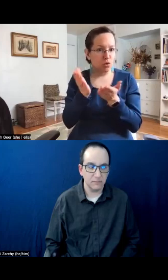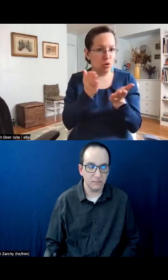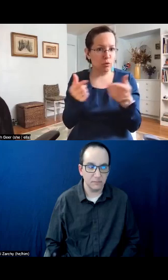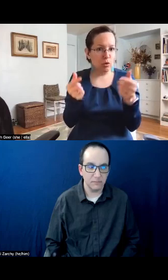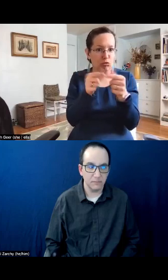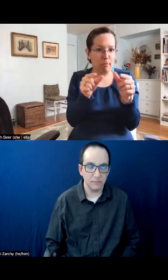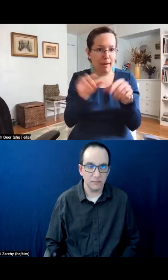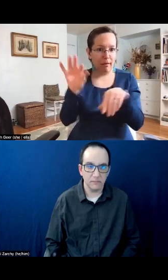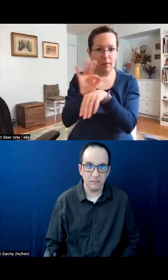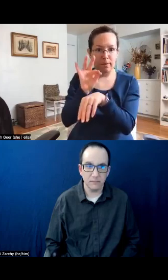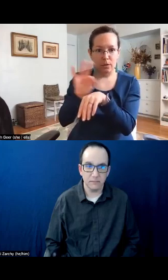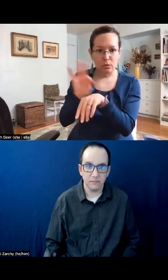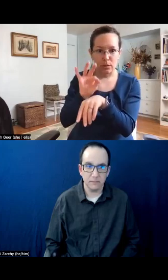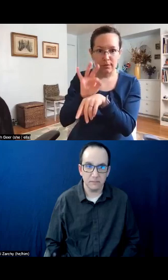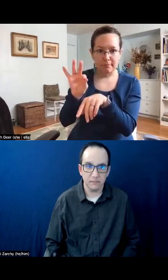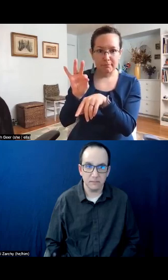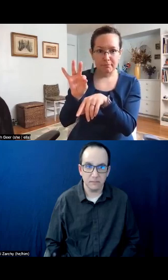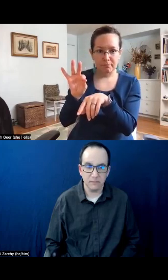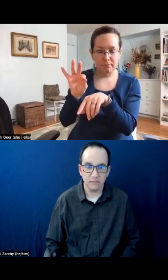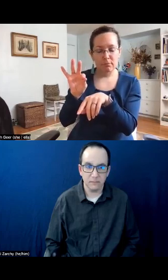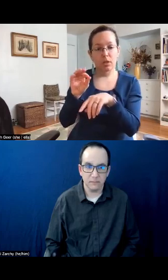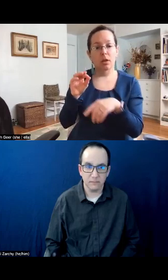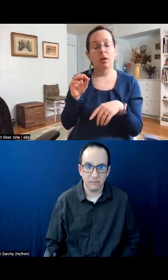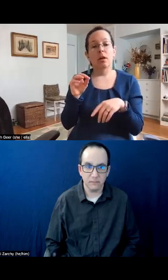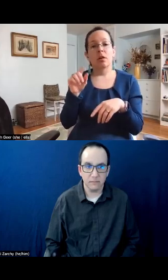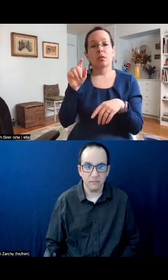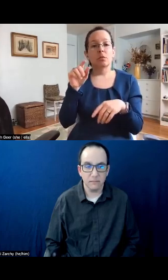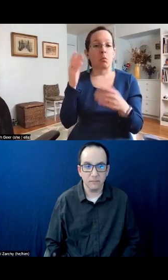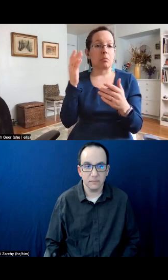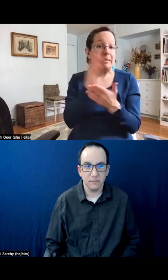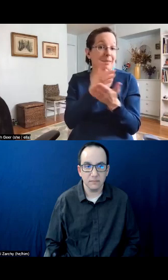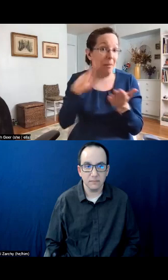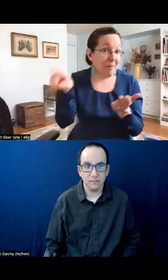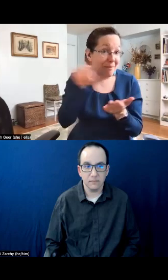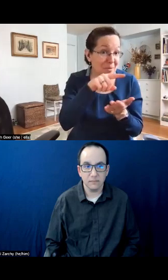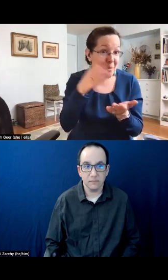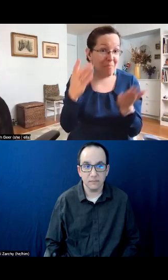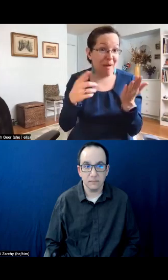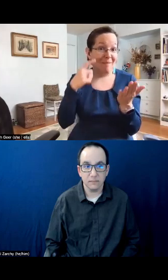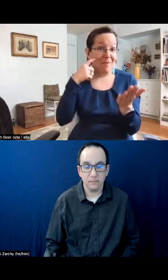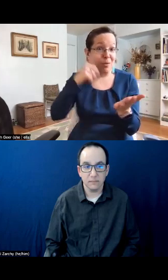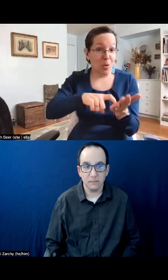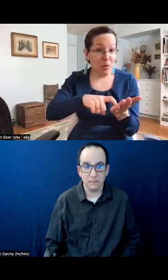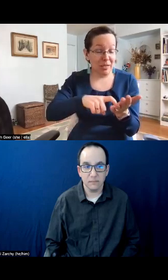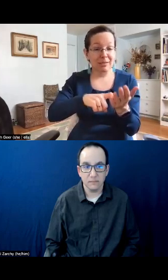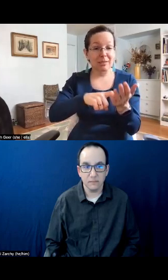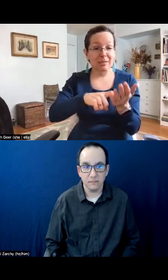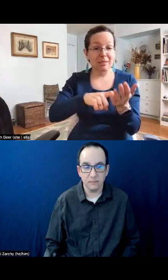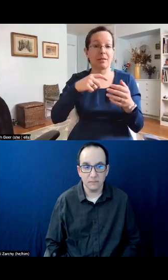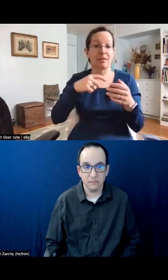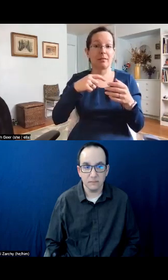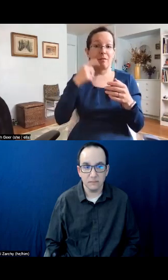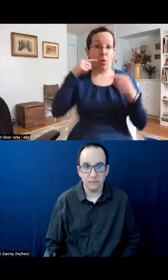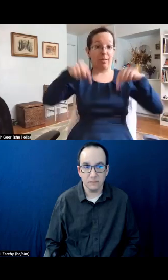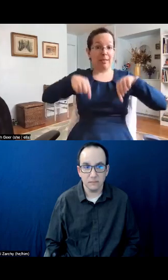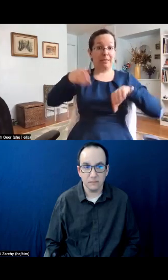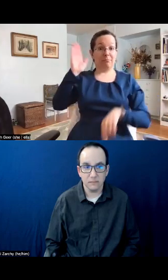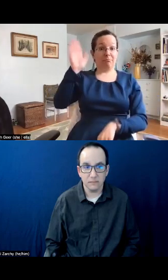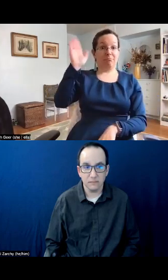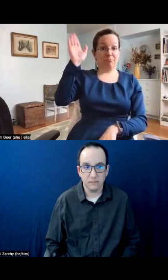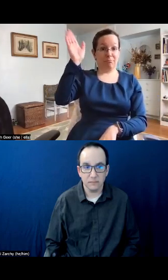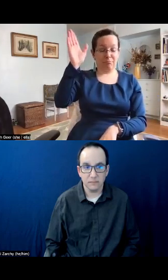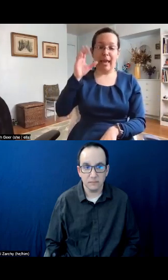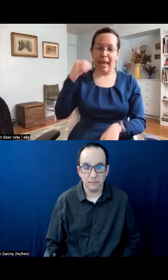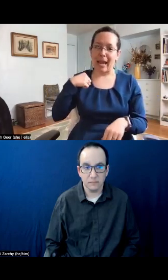How we use space in the development of more complex sentences also has a grammatical function. Some of you may